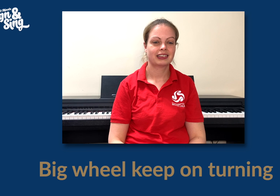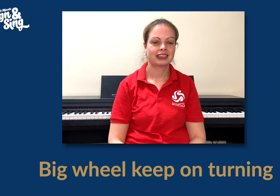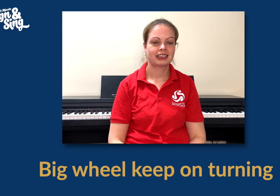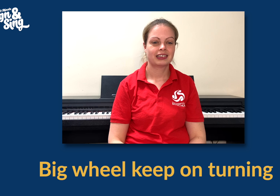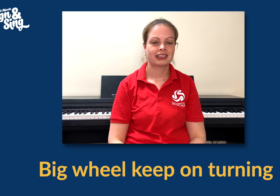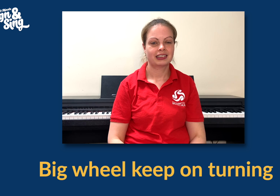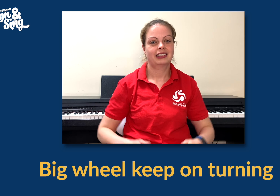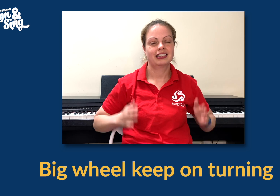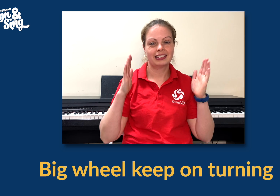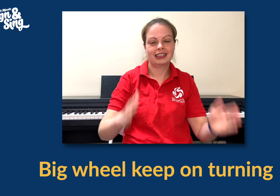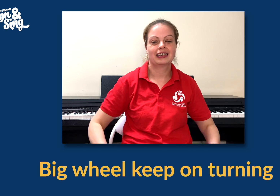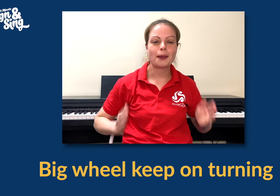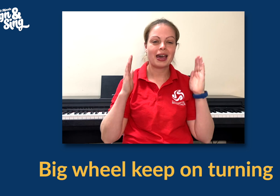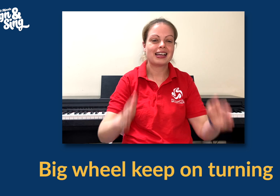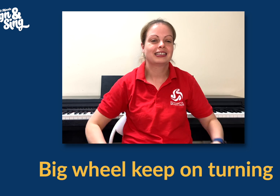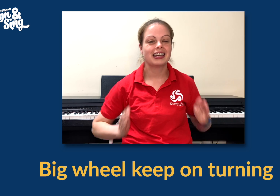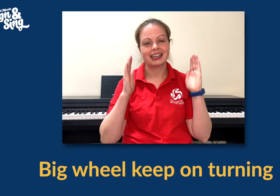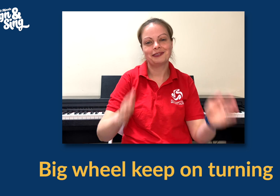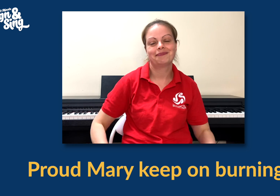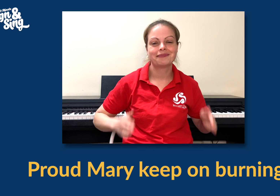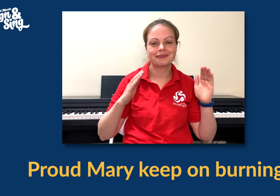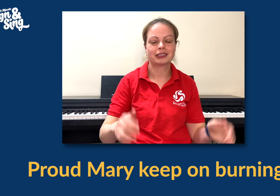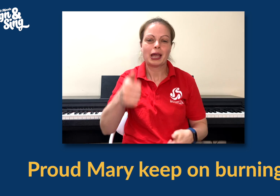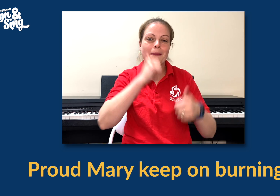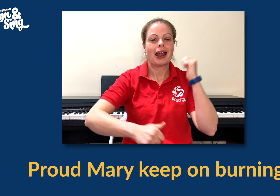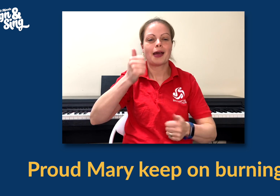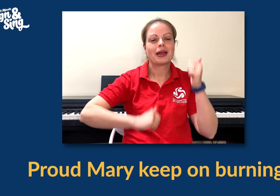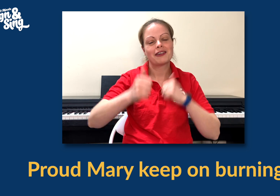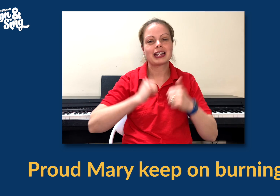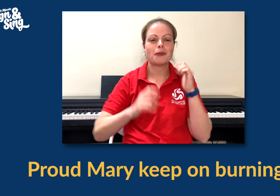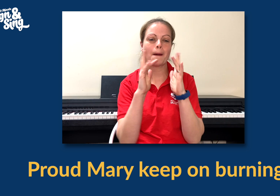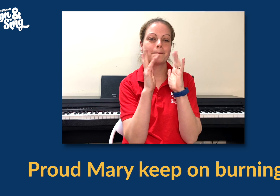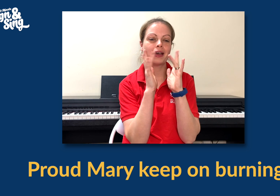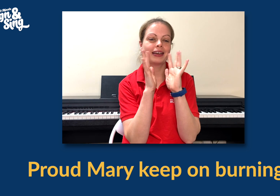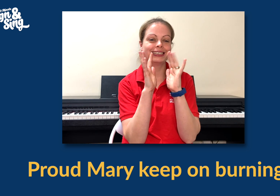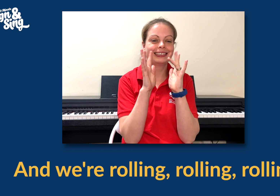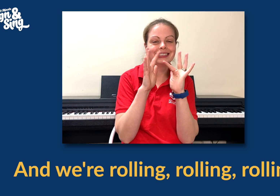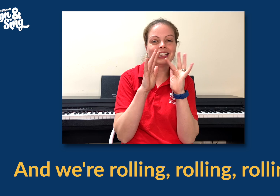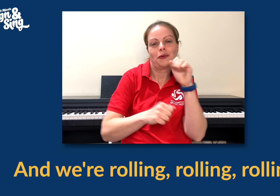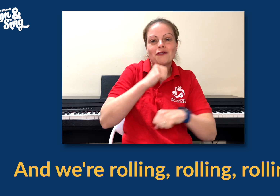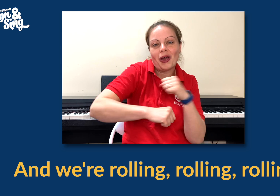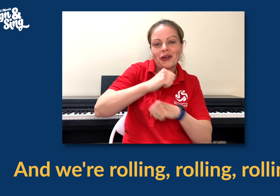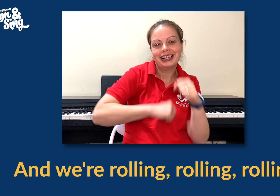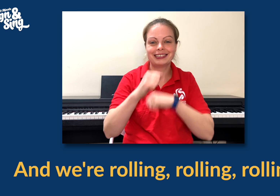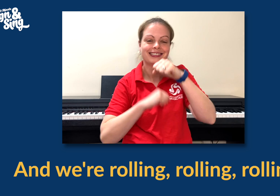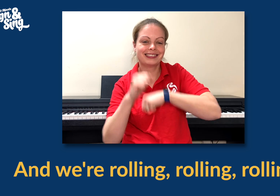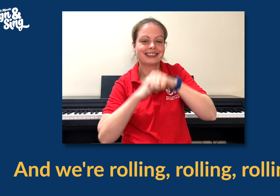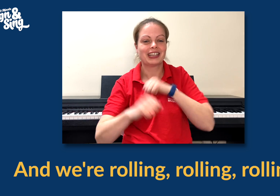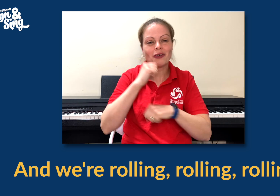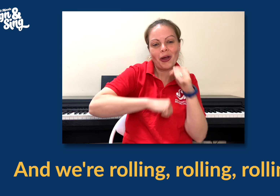Might out there. Big wheel, keep on turning. Proud Mary, keep on burning.